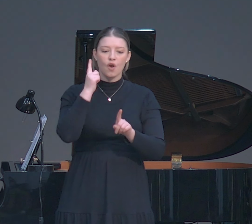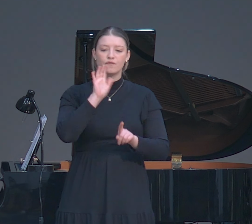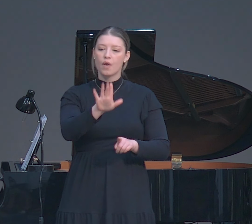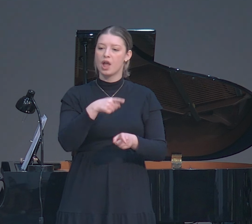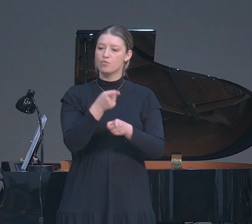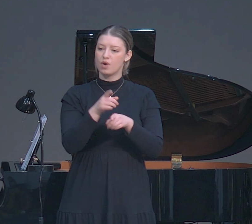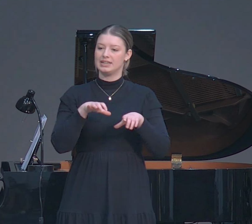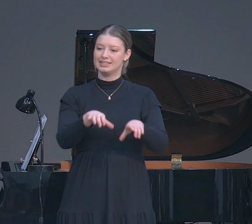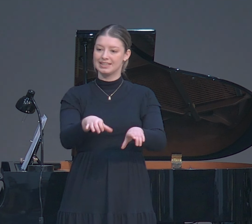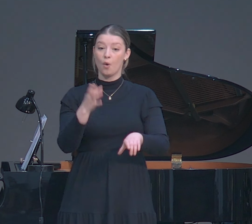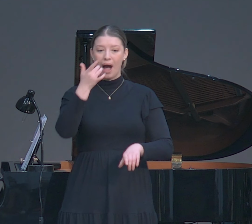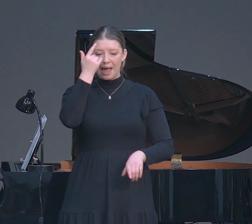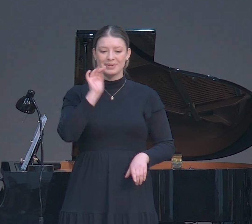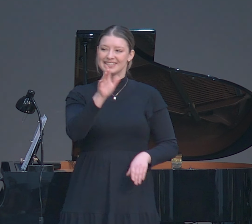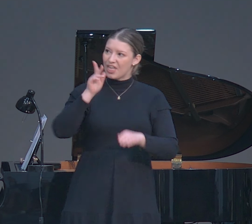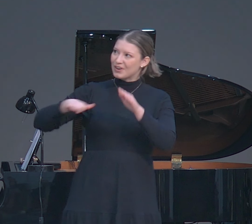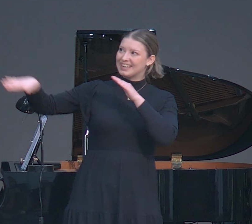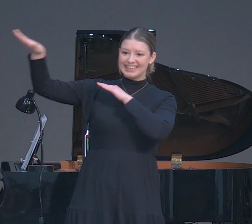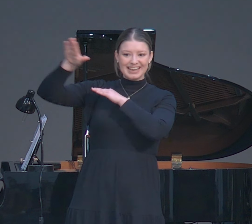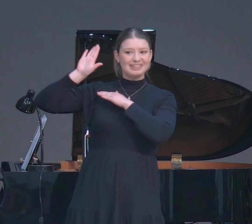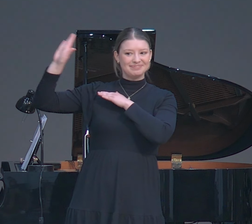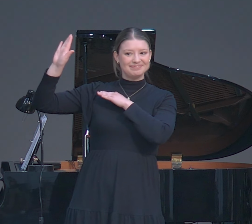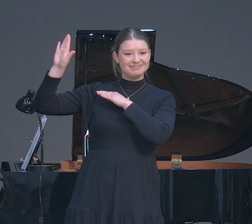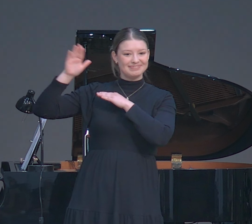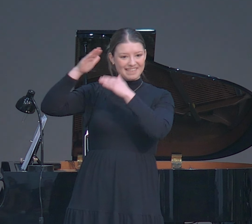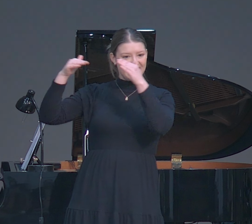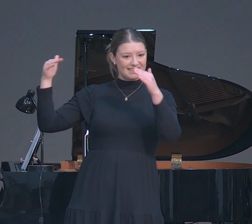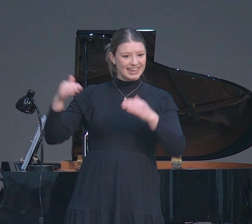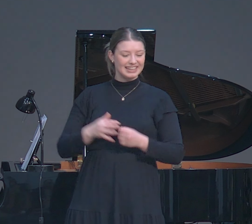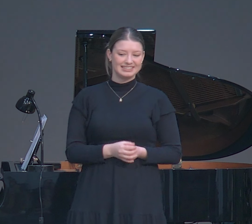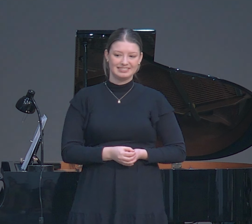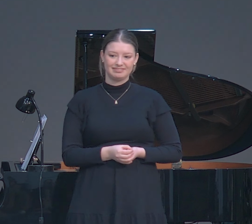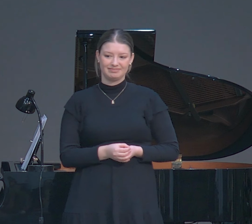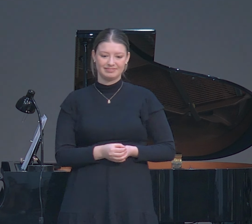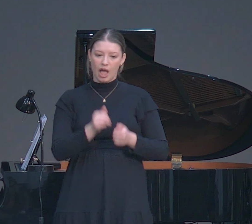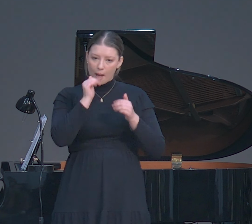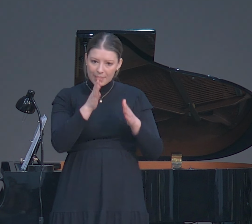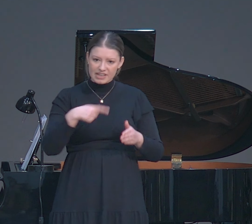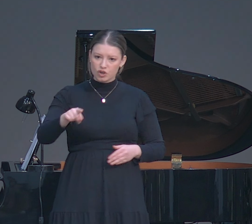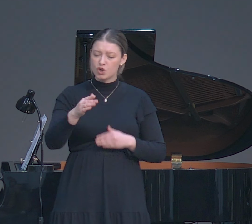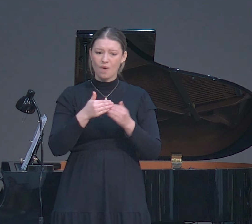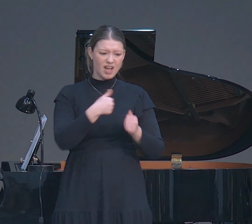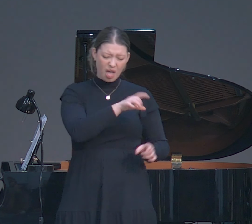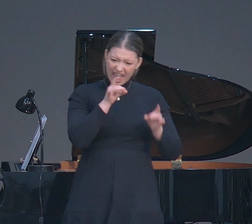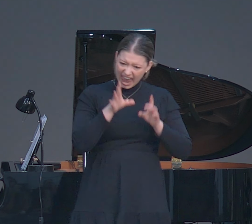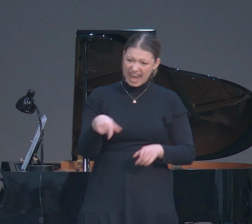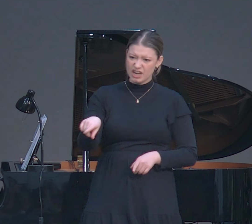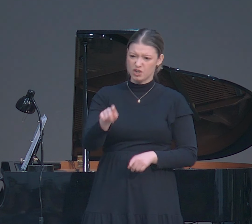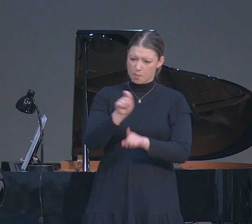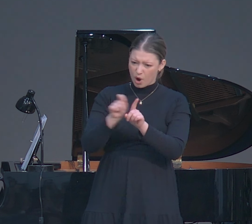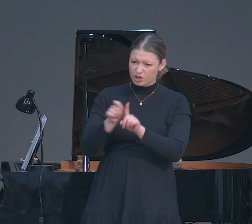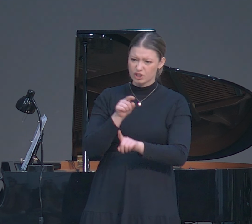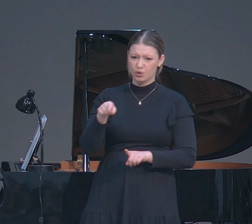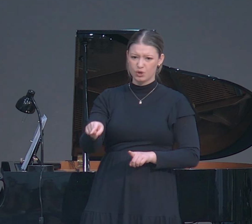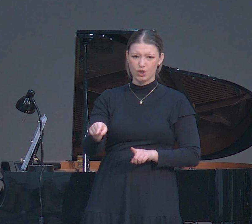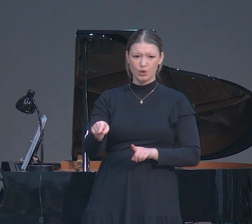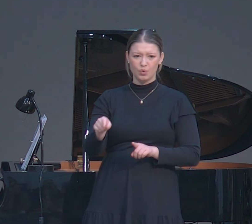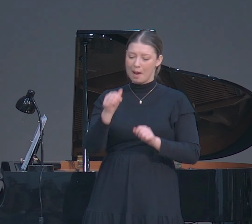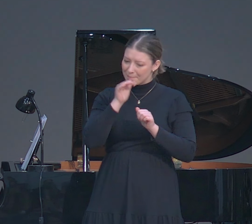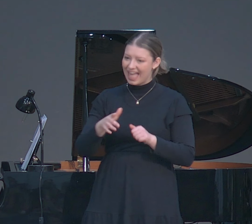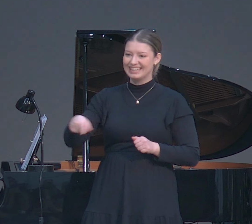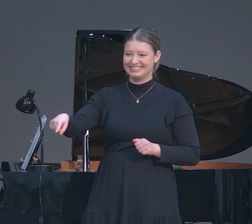righteousness' sake, for theirs is the kingdom of heaven. Blessed are you when others revile you and persecute you and utter all kinds